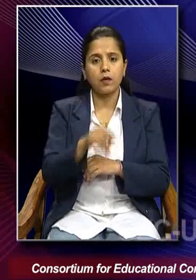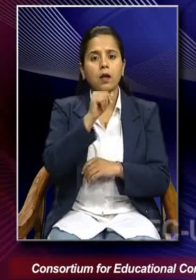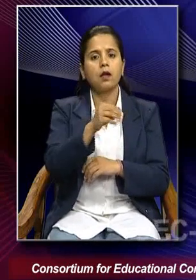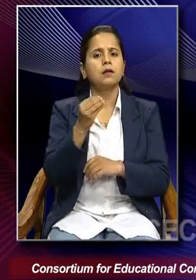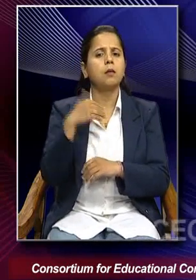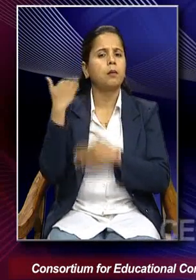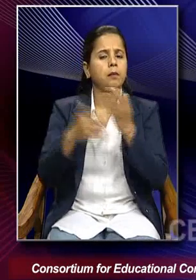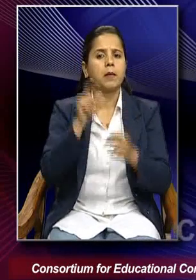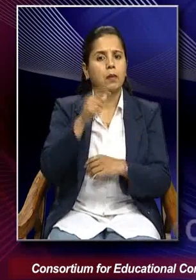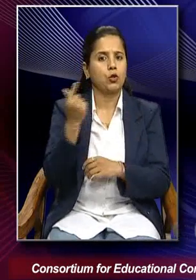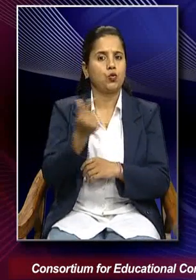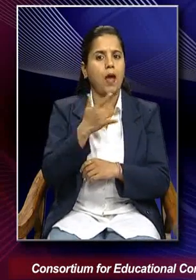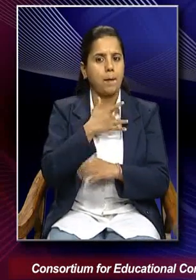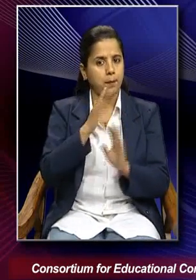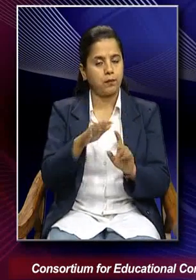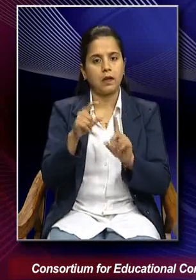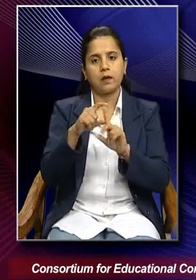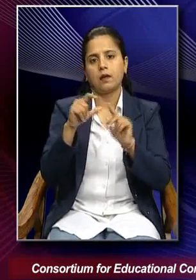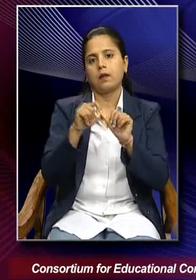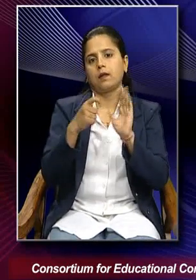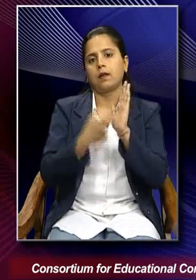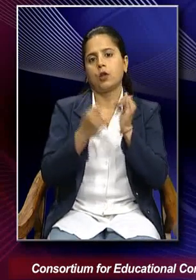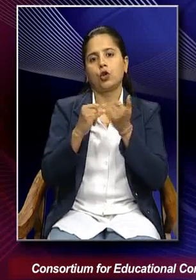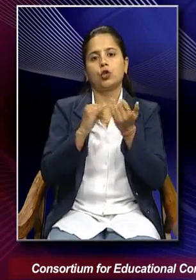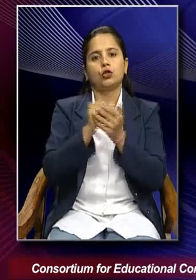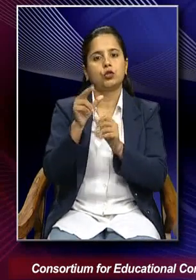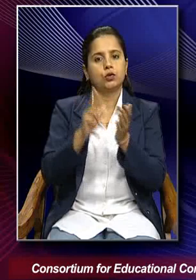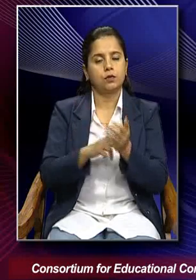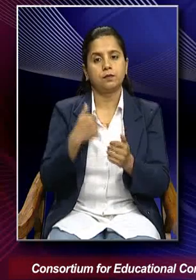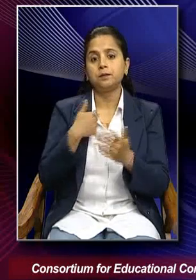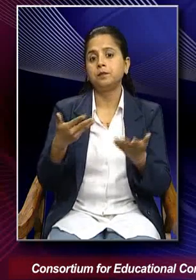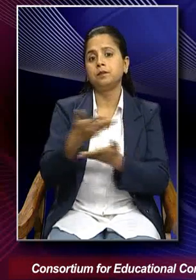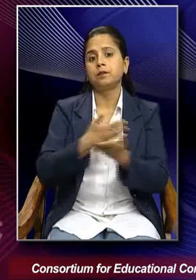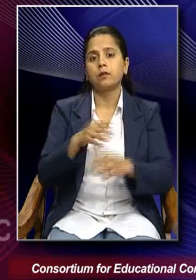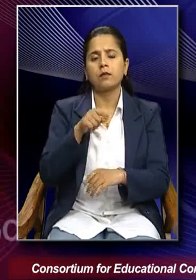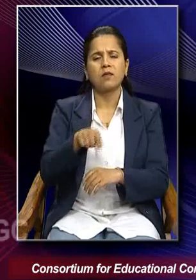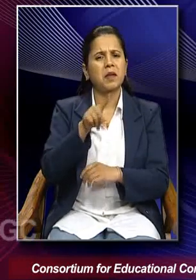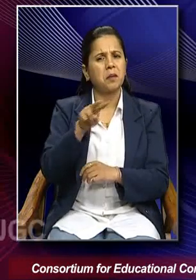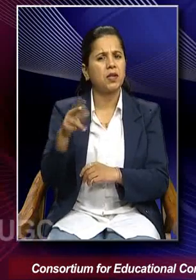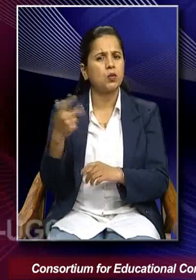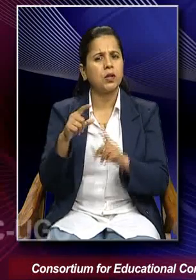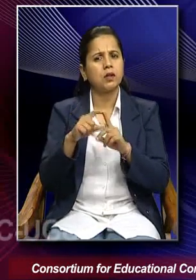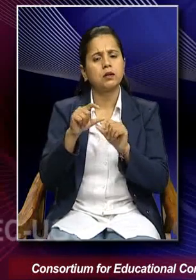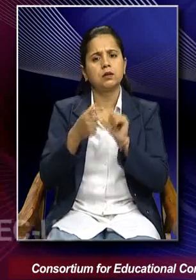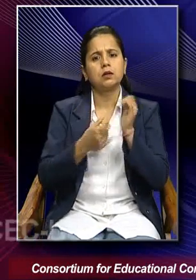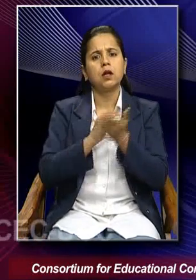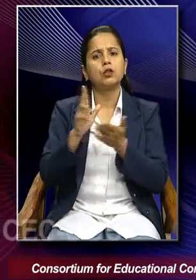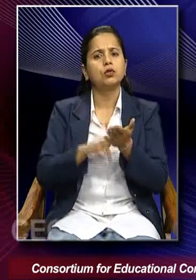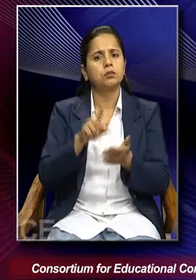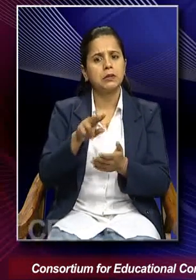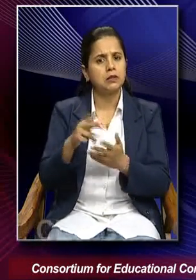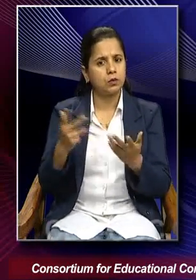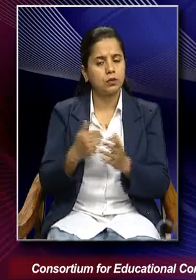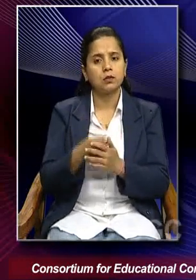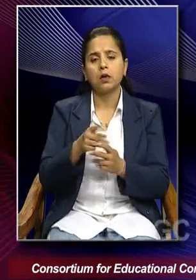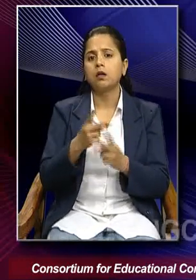often being used is darshan. And we discussed what do we mean by darshan and what are